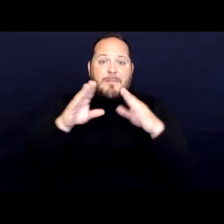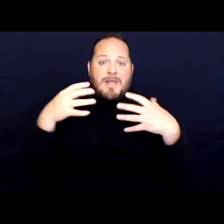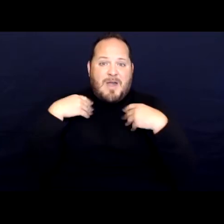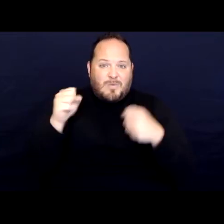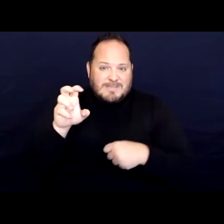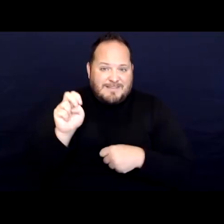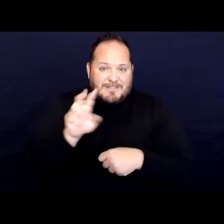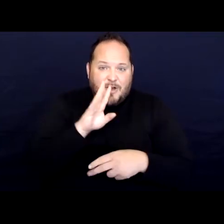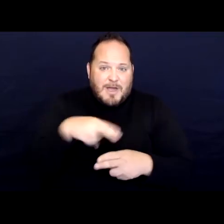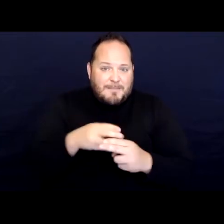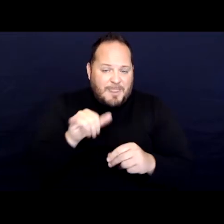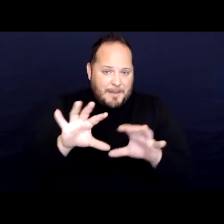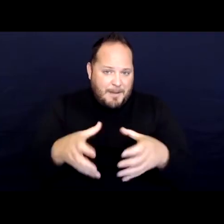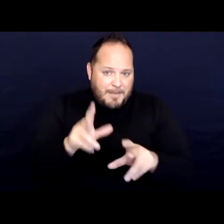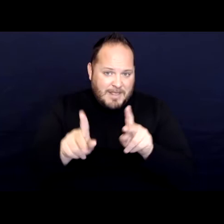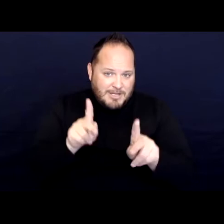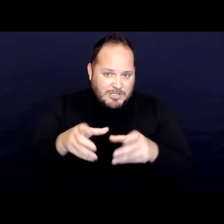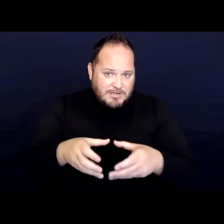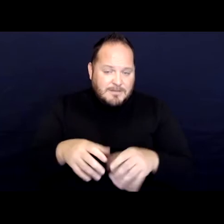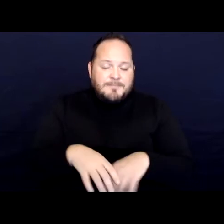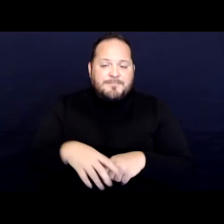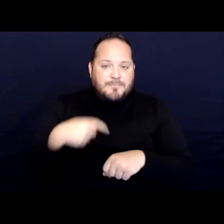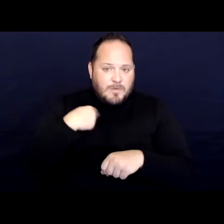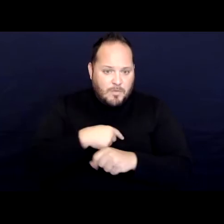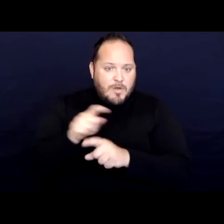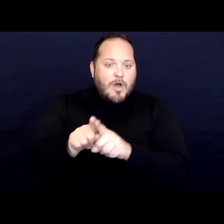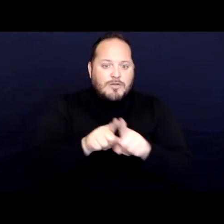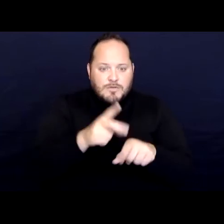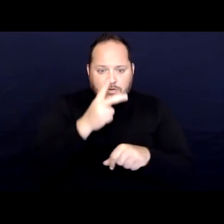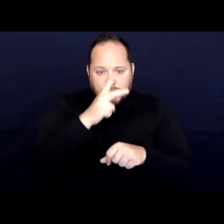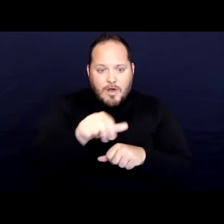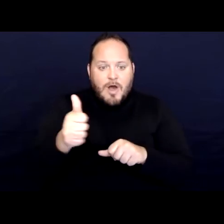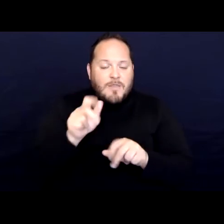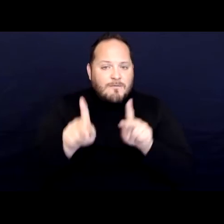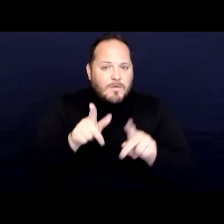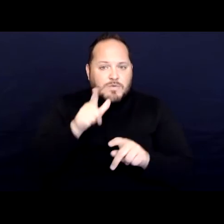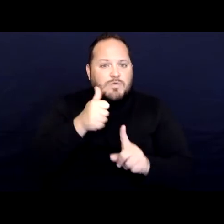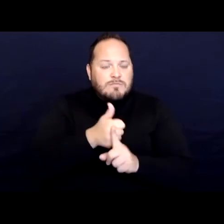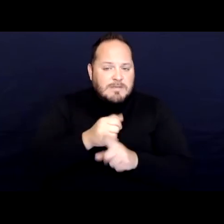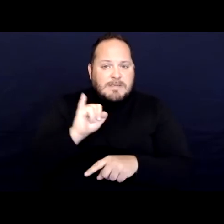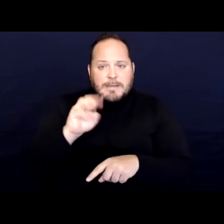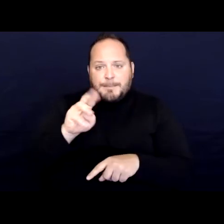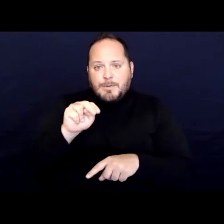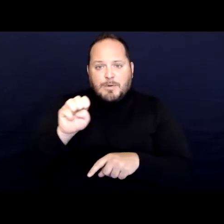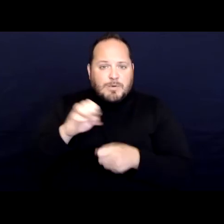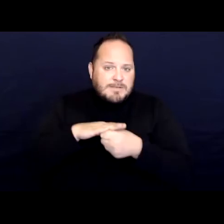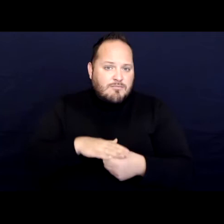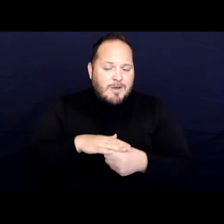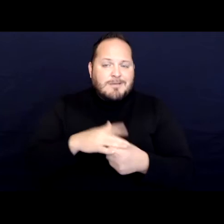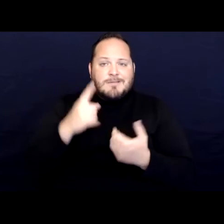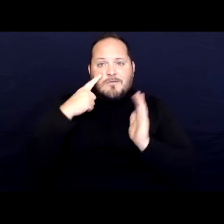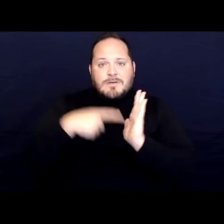that population. We saw also other folks who were immune suppressed, cancer